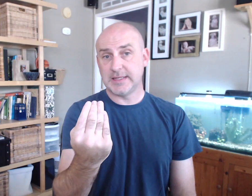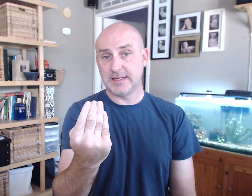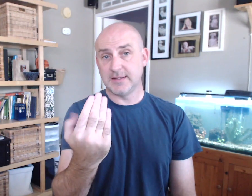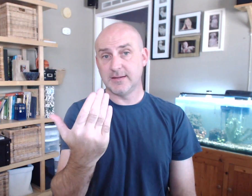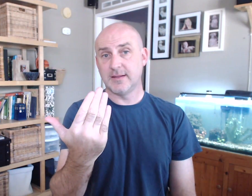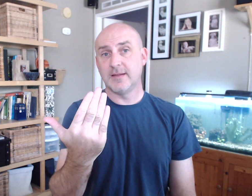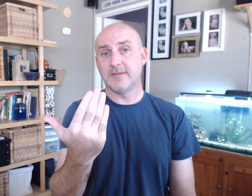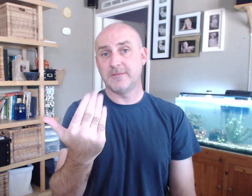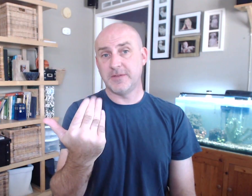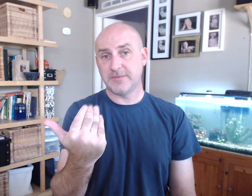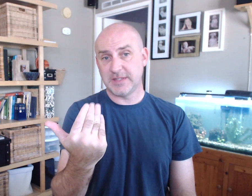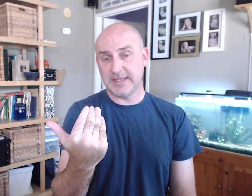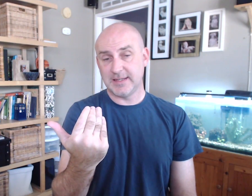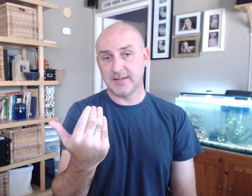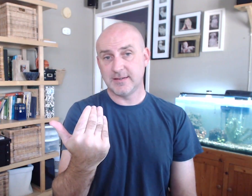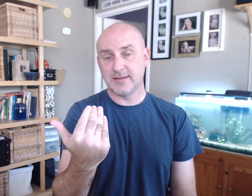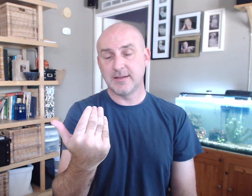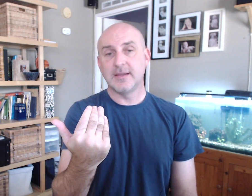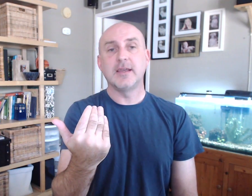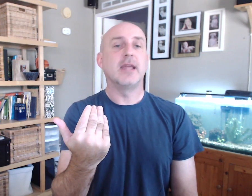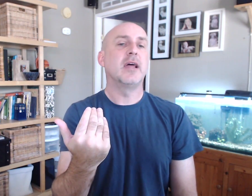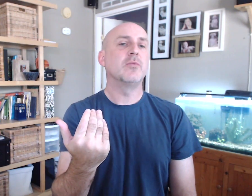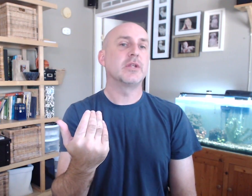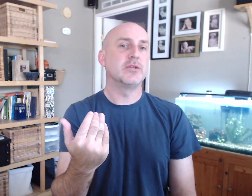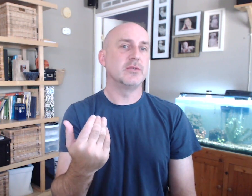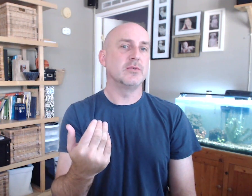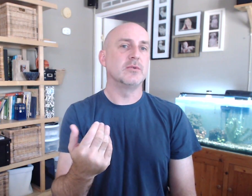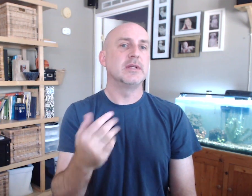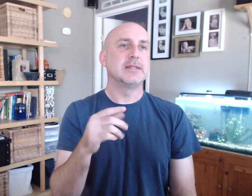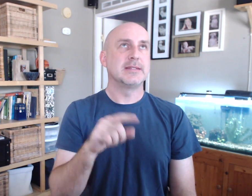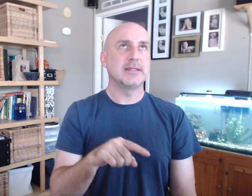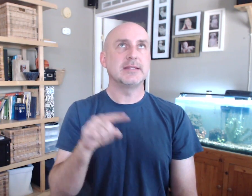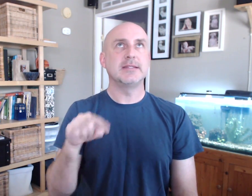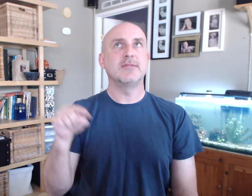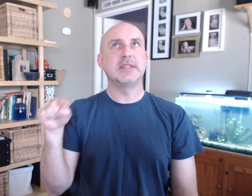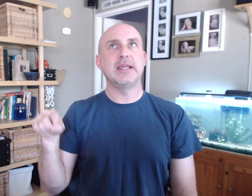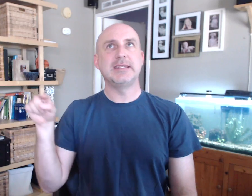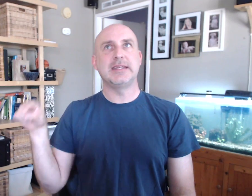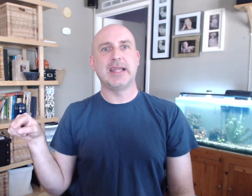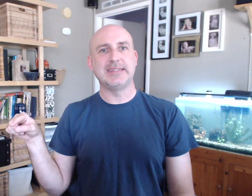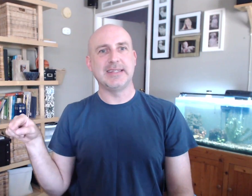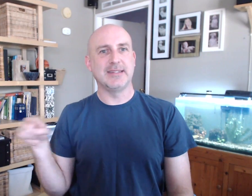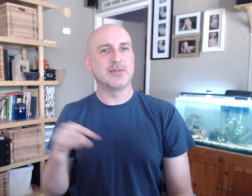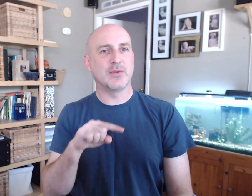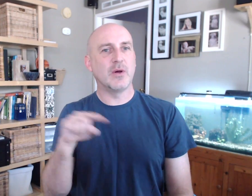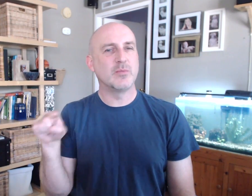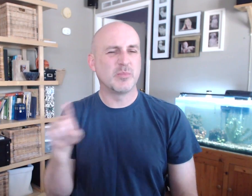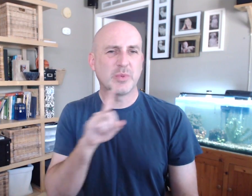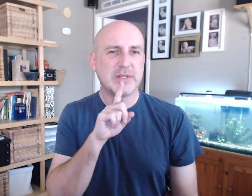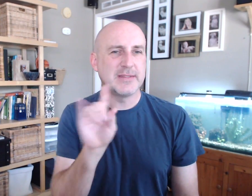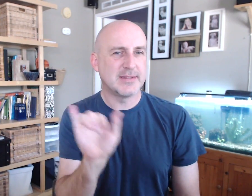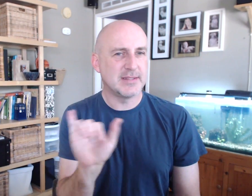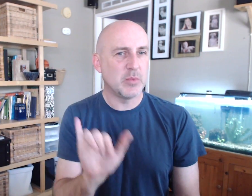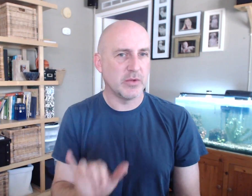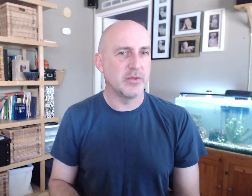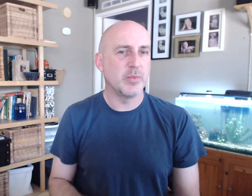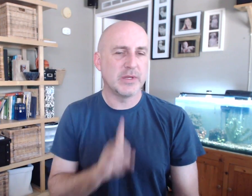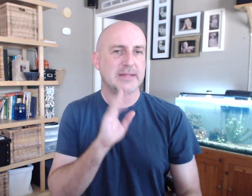14, 15. And now we're going to do 16, 17, 18, 19. Those are all pretty similar. They're pretty easy